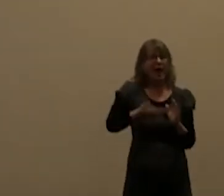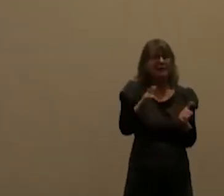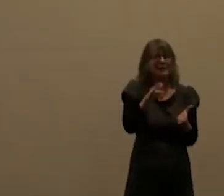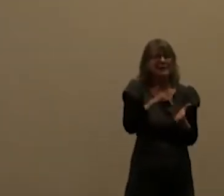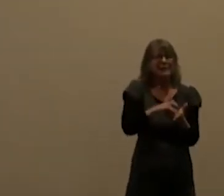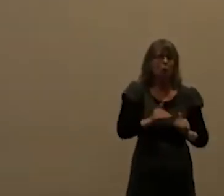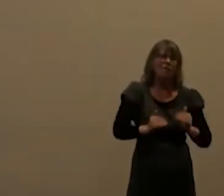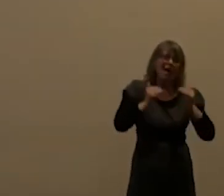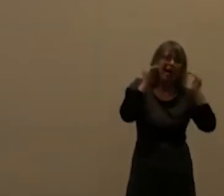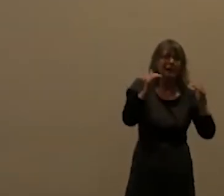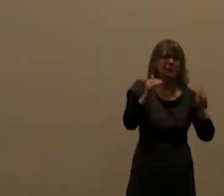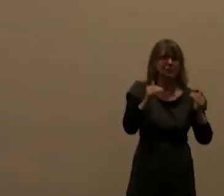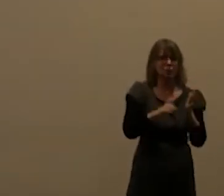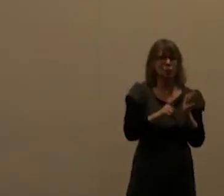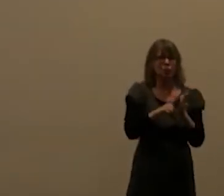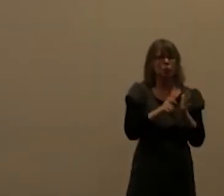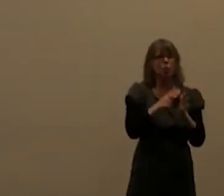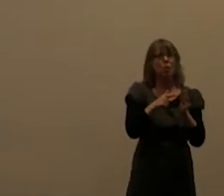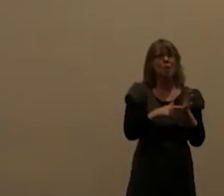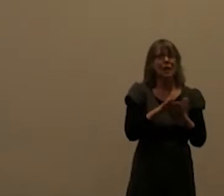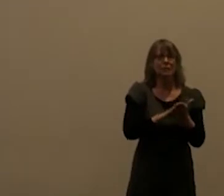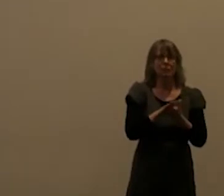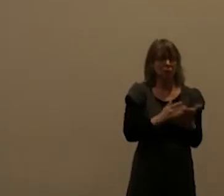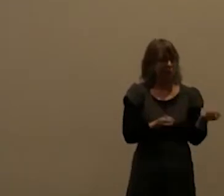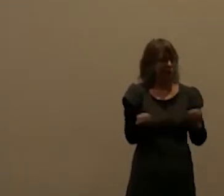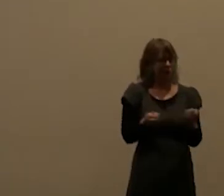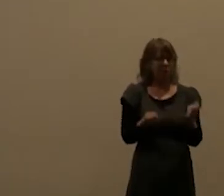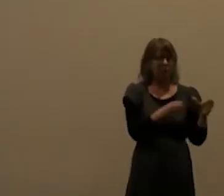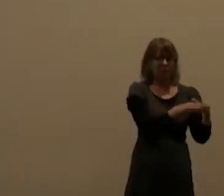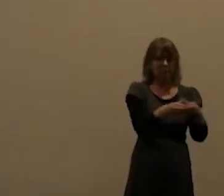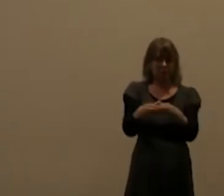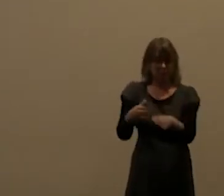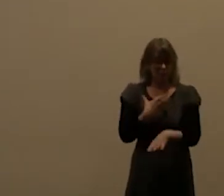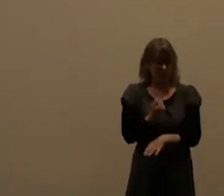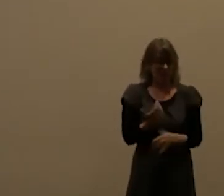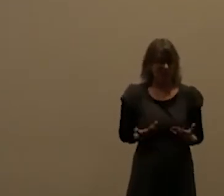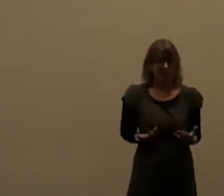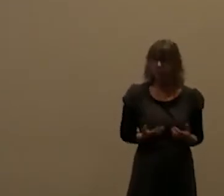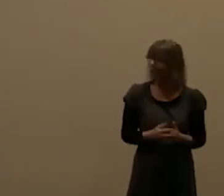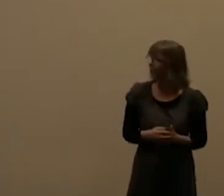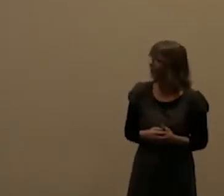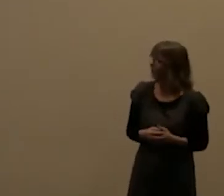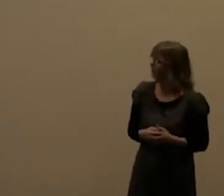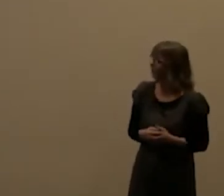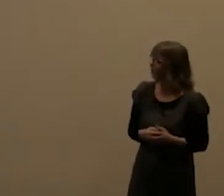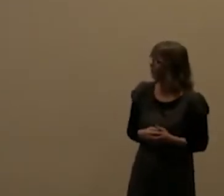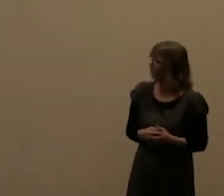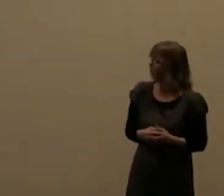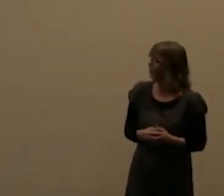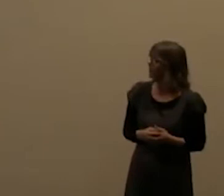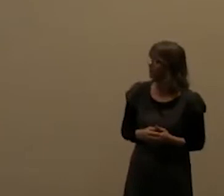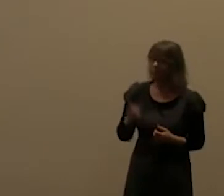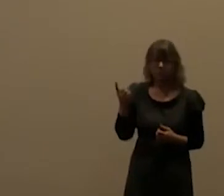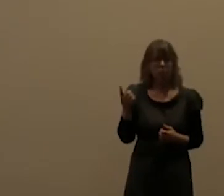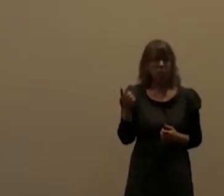of it, it really helps us to govern and manage the sprawl of the teams that we have. So here on the Admin Center, if we go to the